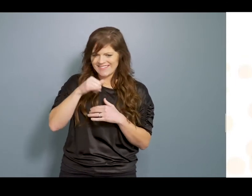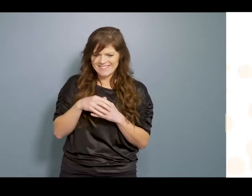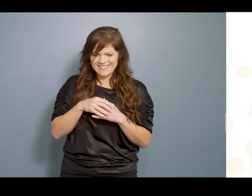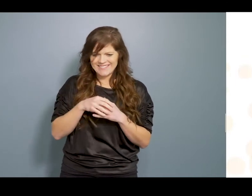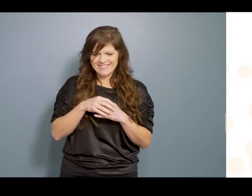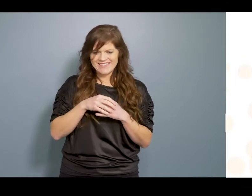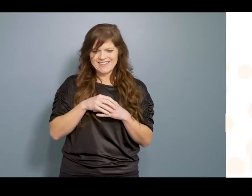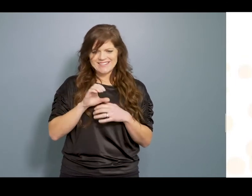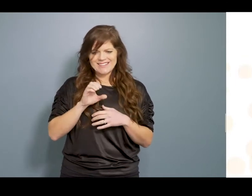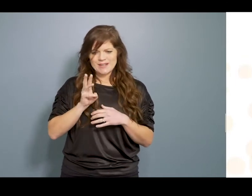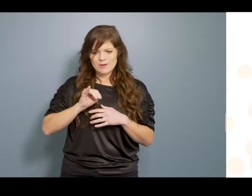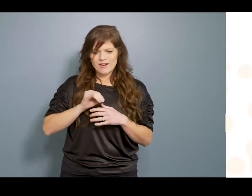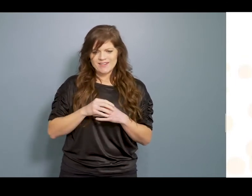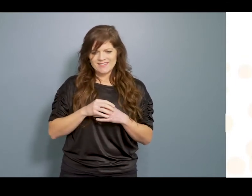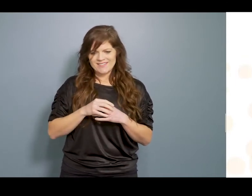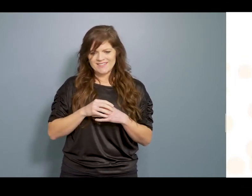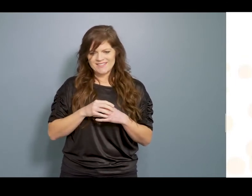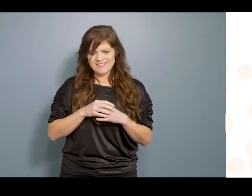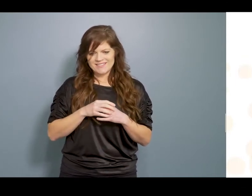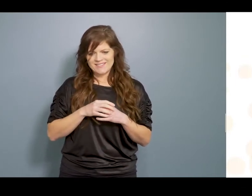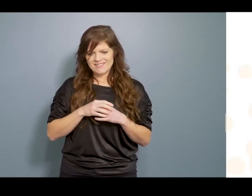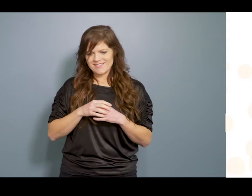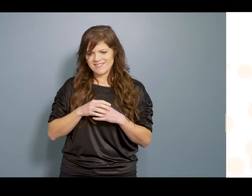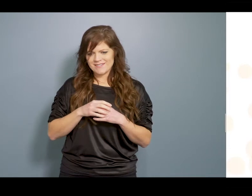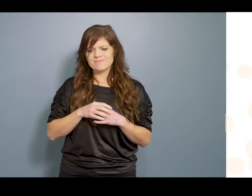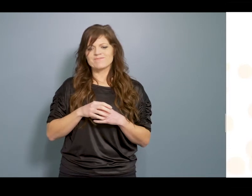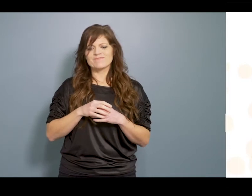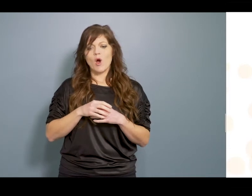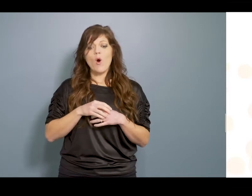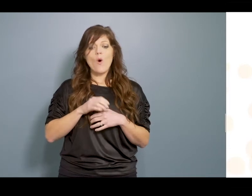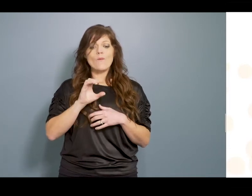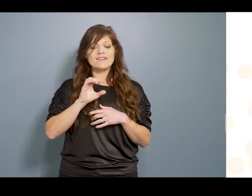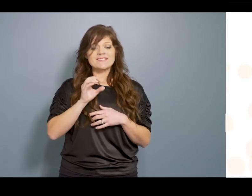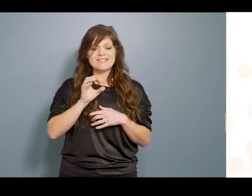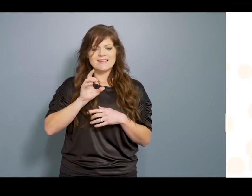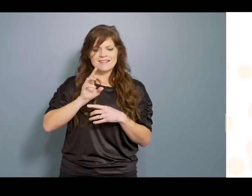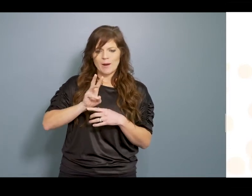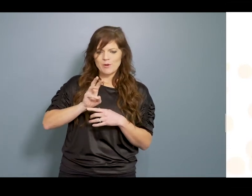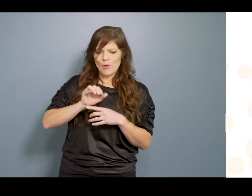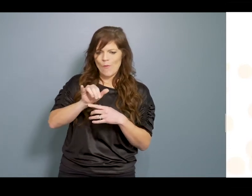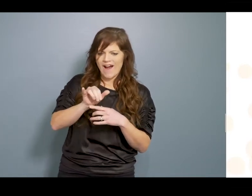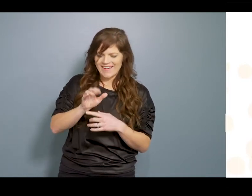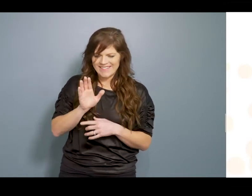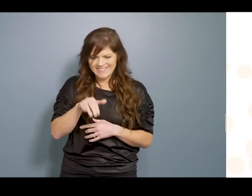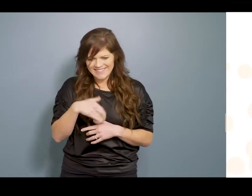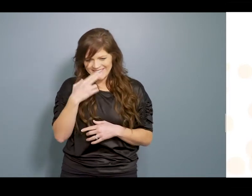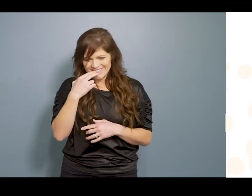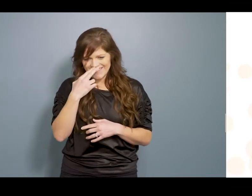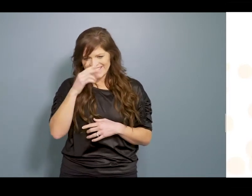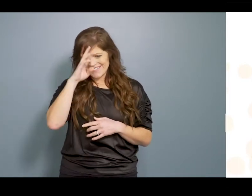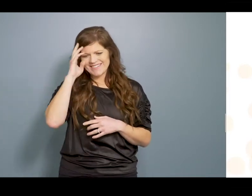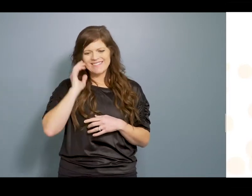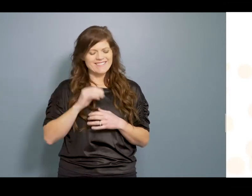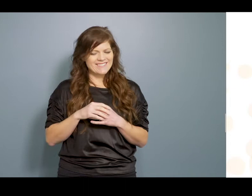fearless, it's giving you strength in a time of need. It is that fight mechanism